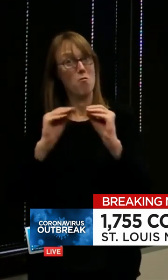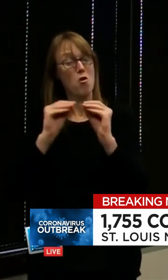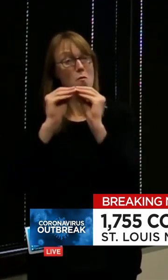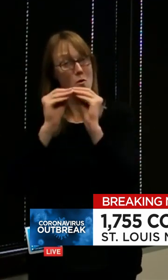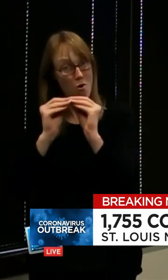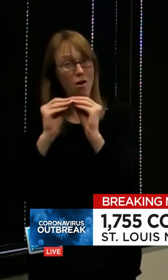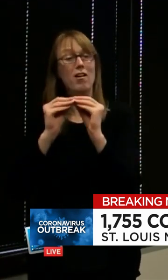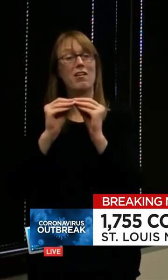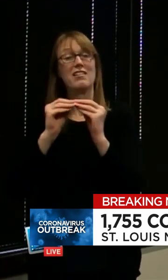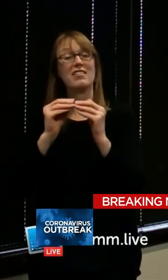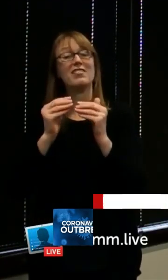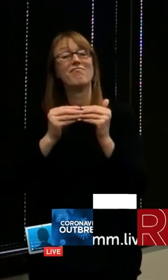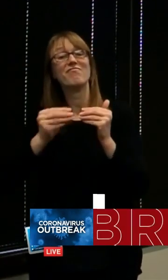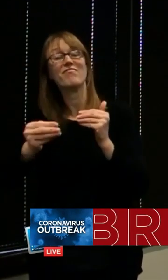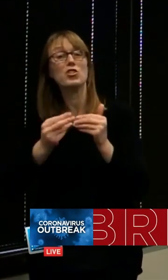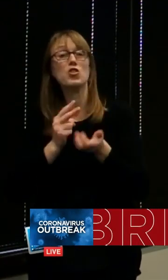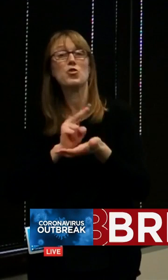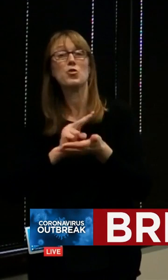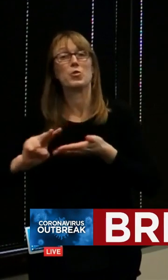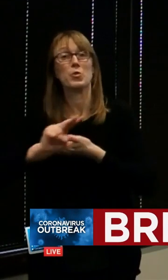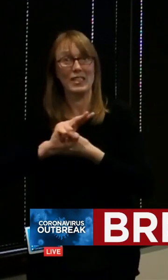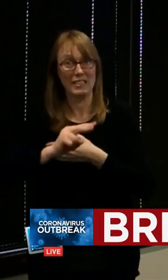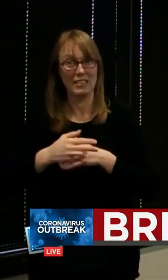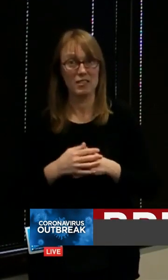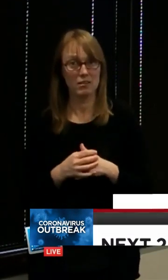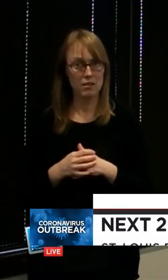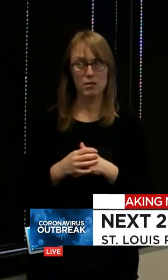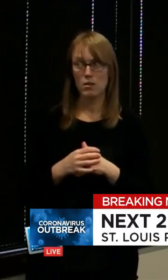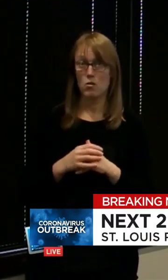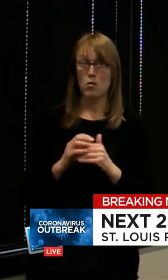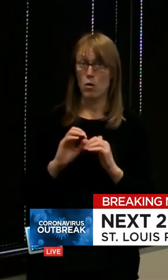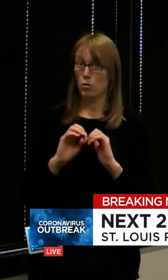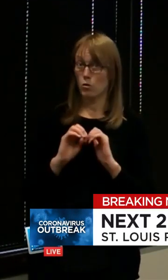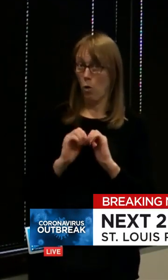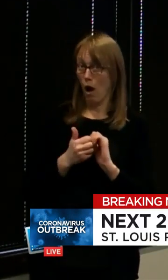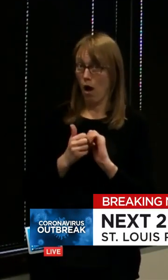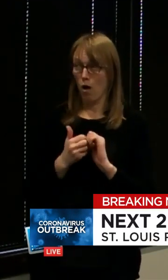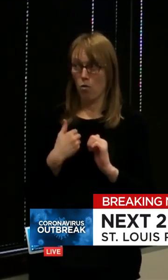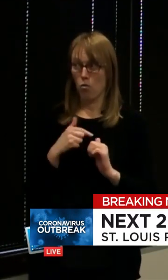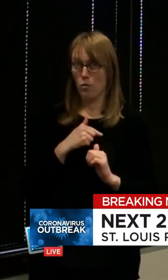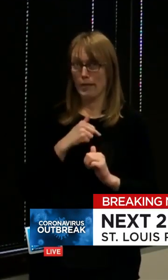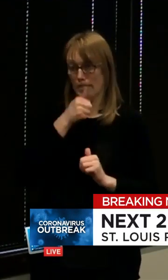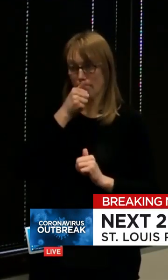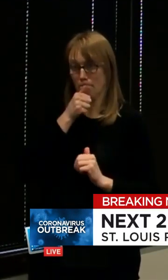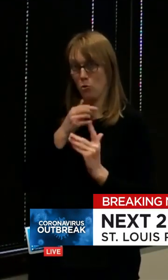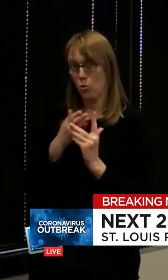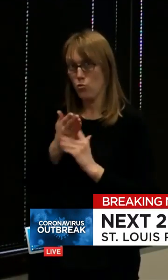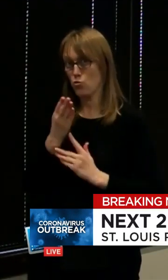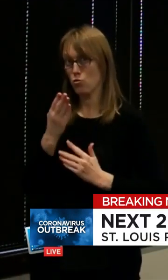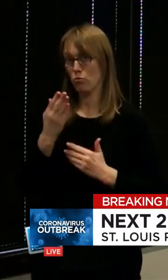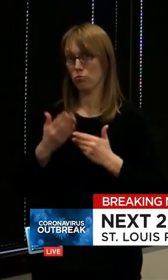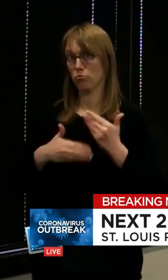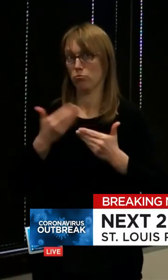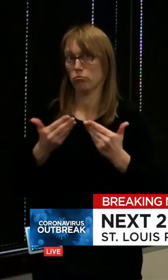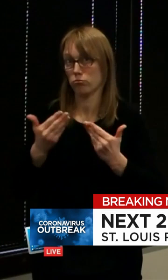these difficult times is really dependent upon us as a community and not necessarily as a healthcare system.